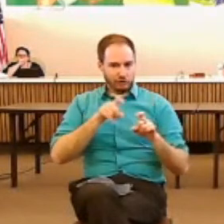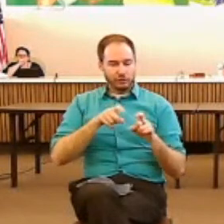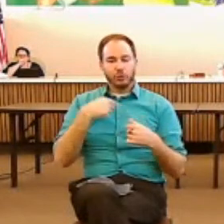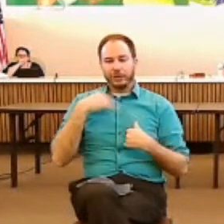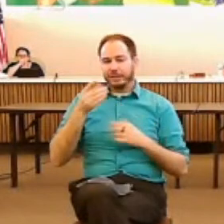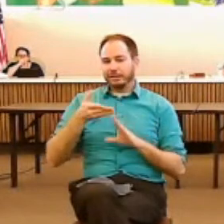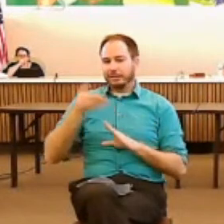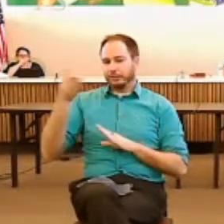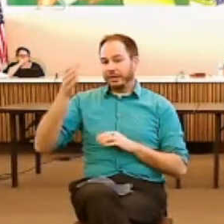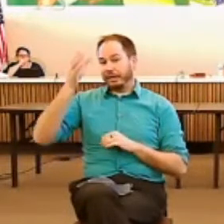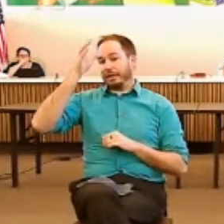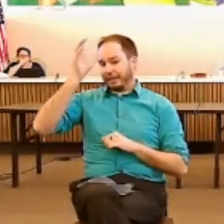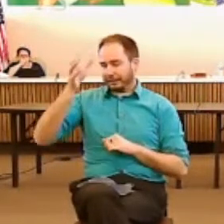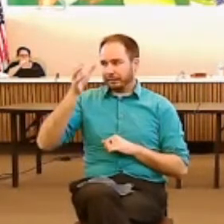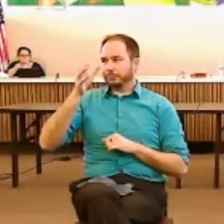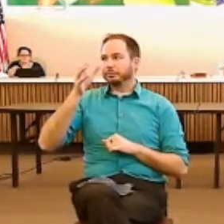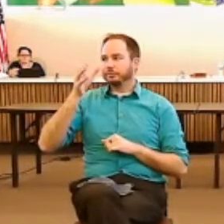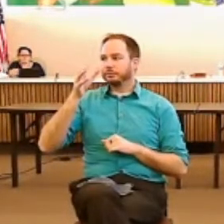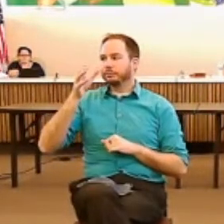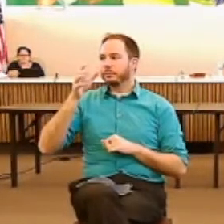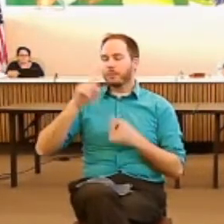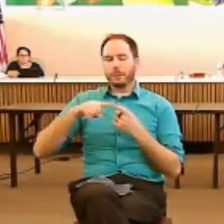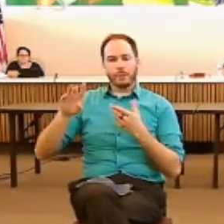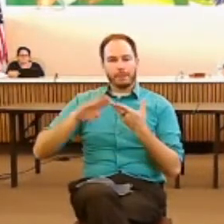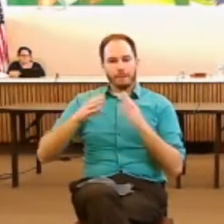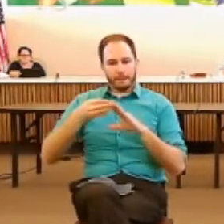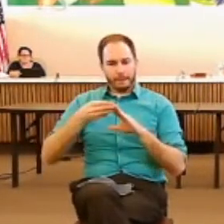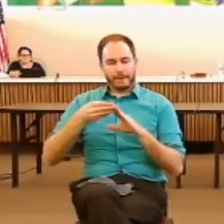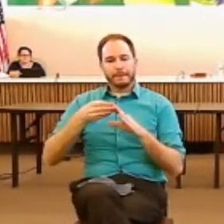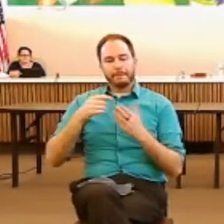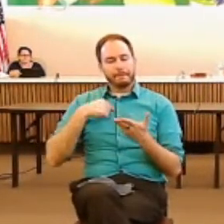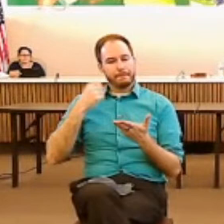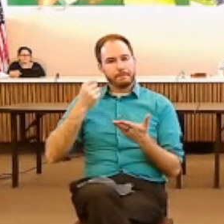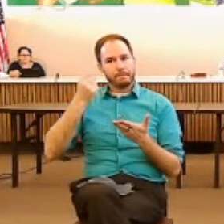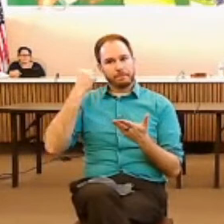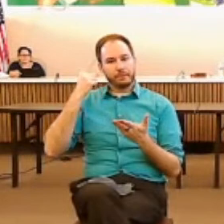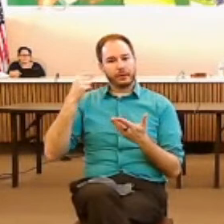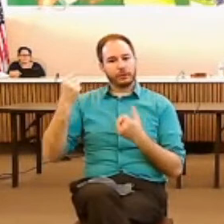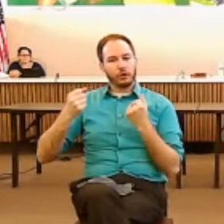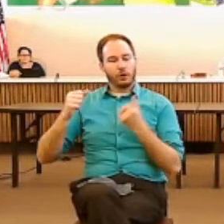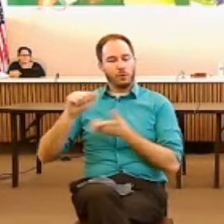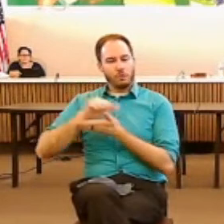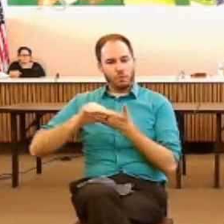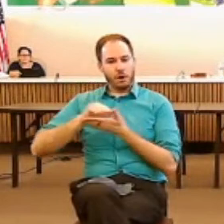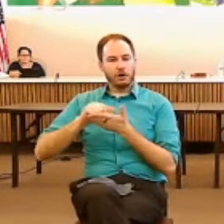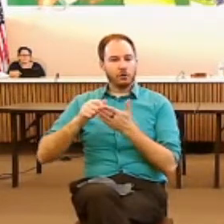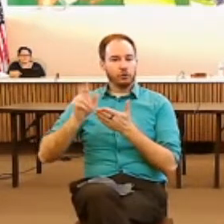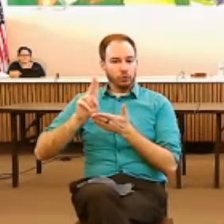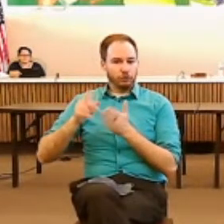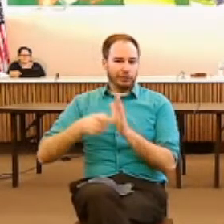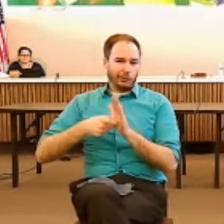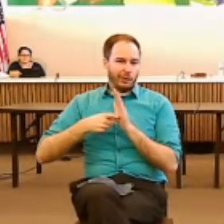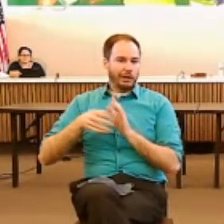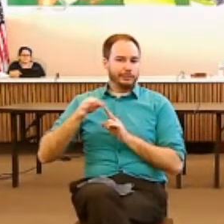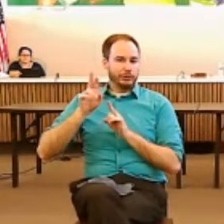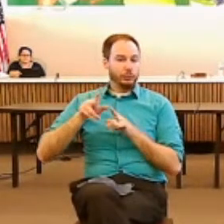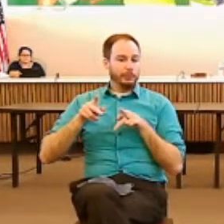submitted a concept to the town, and I understand that the car wash use requires a special use